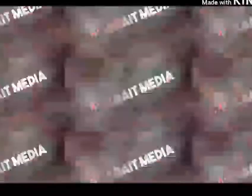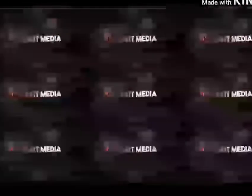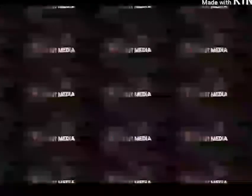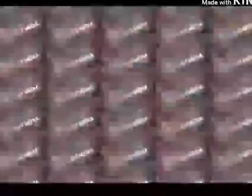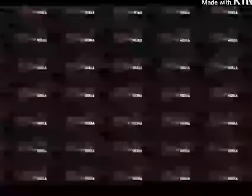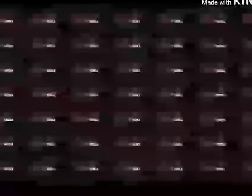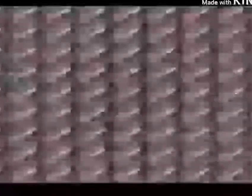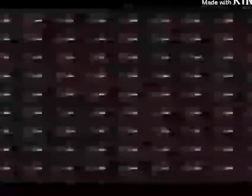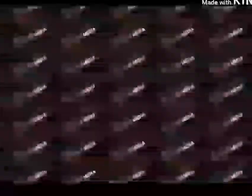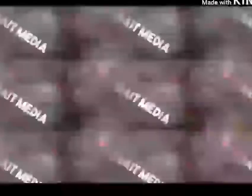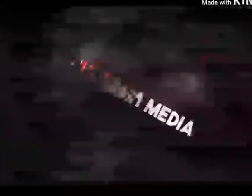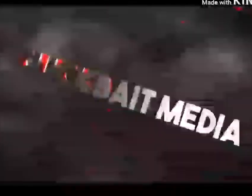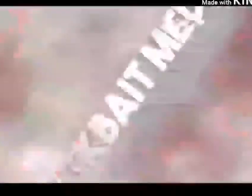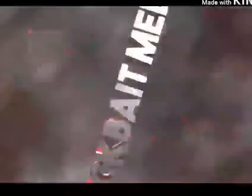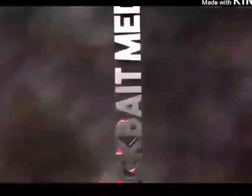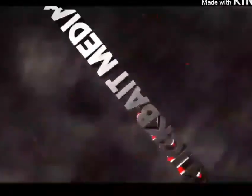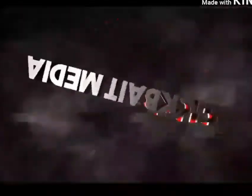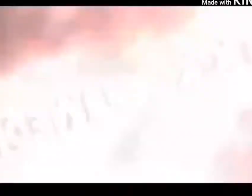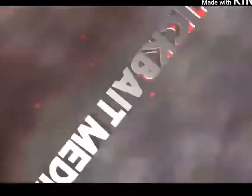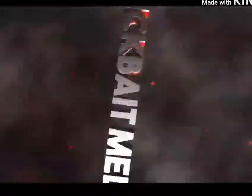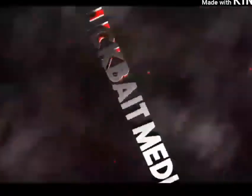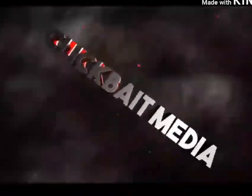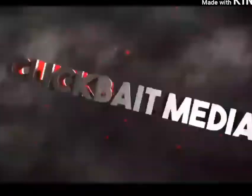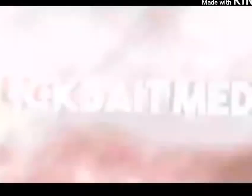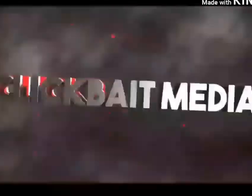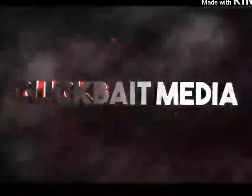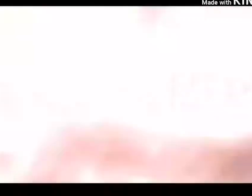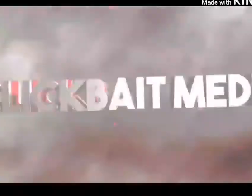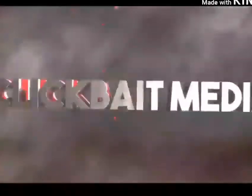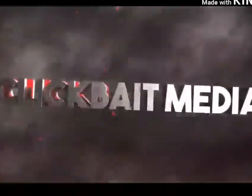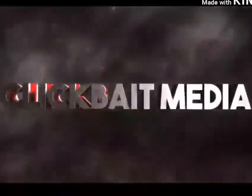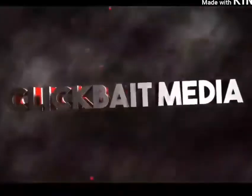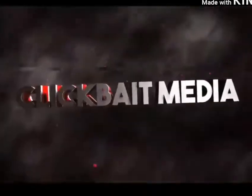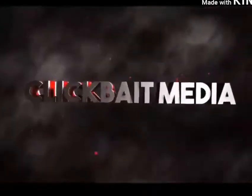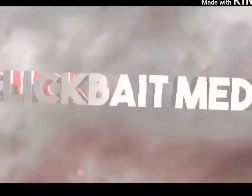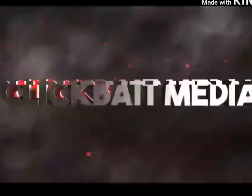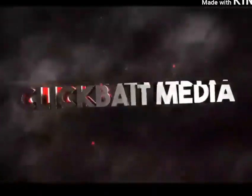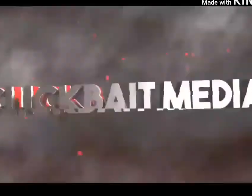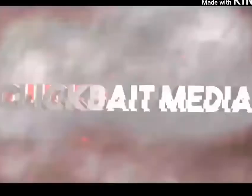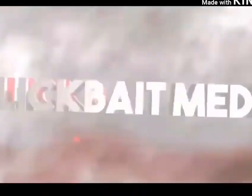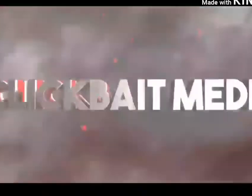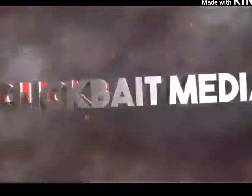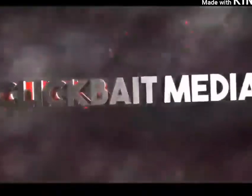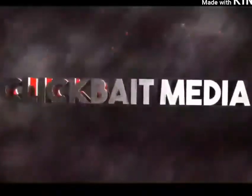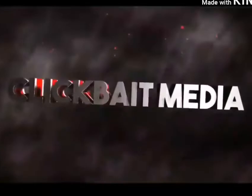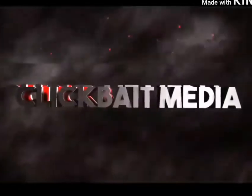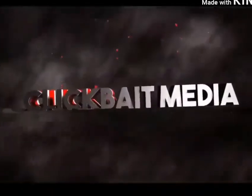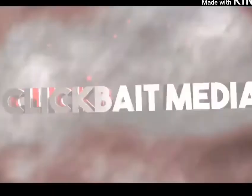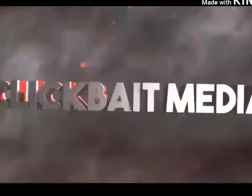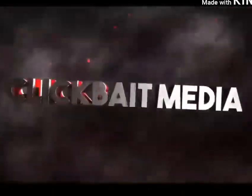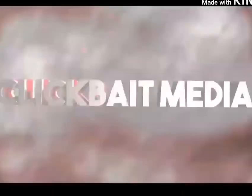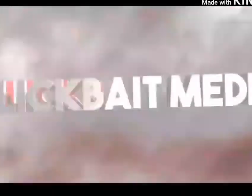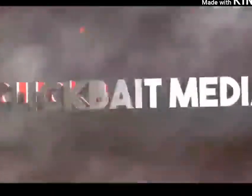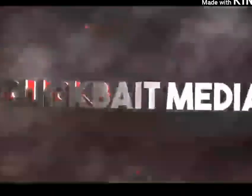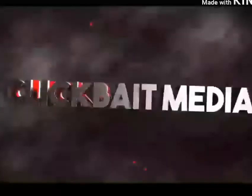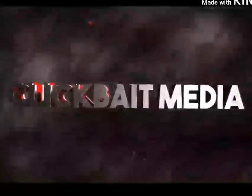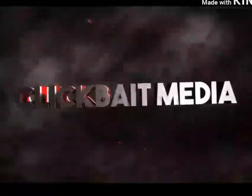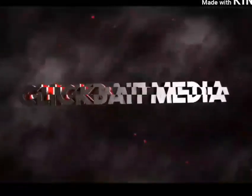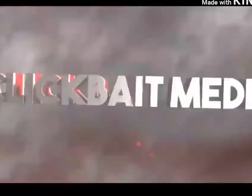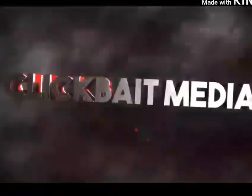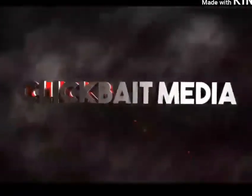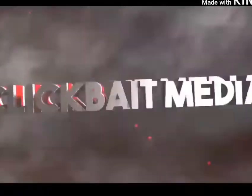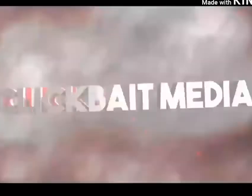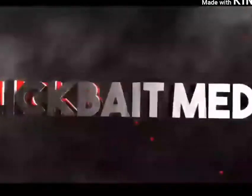Riding, then we're riding, baby. Screech, say that we so crazy. I don't care, don't you ever